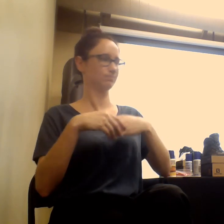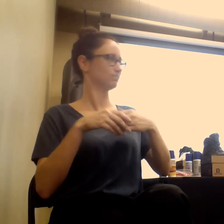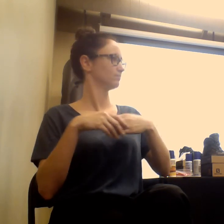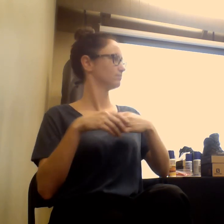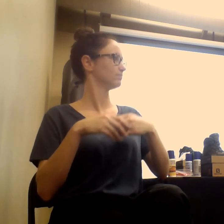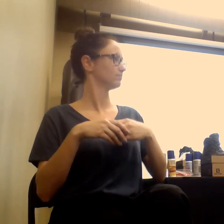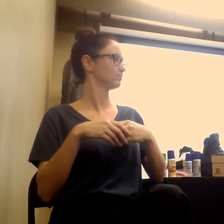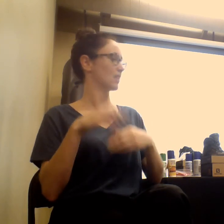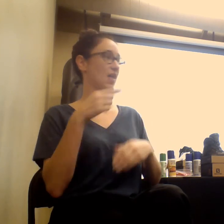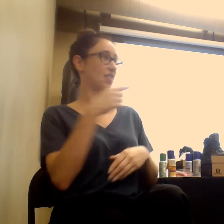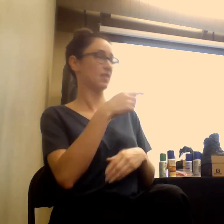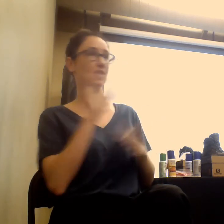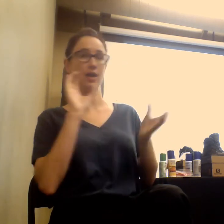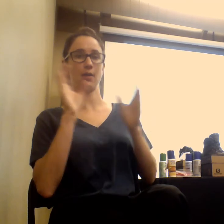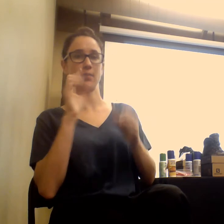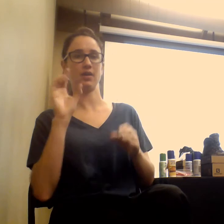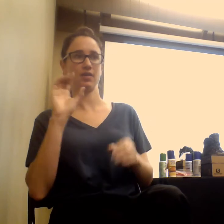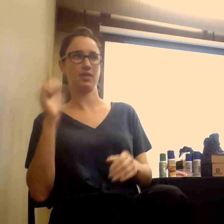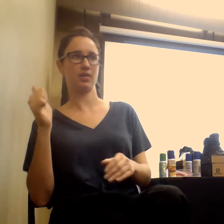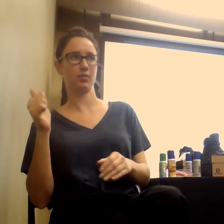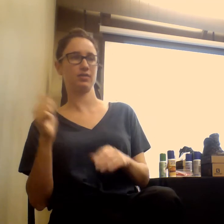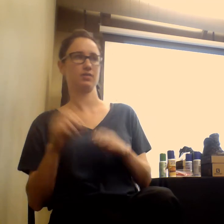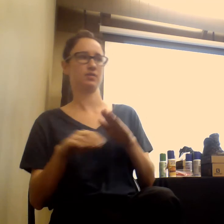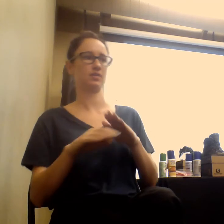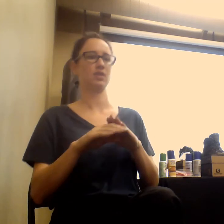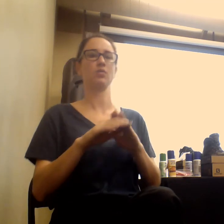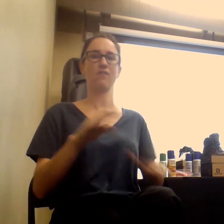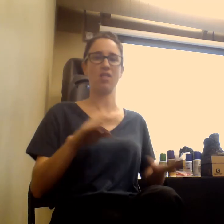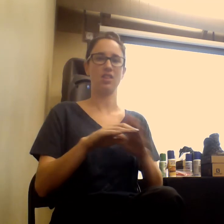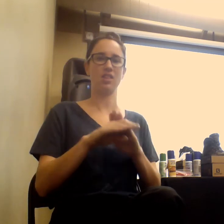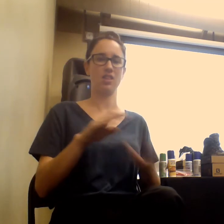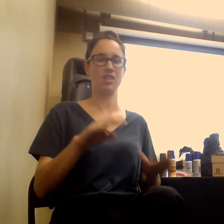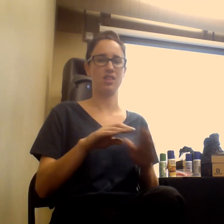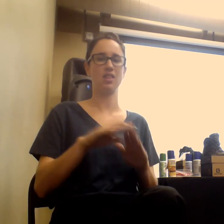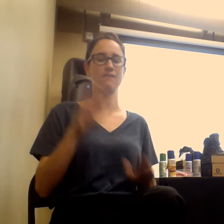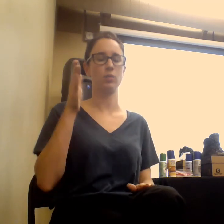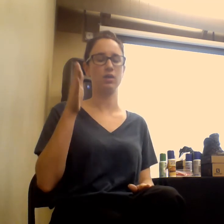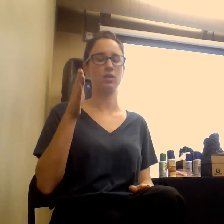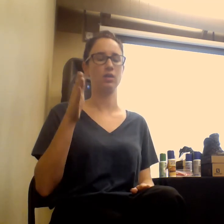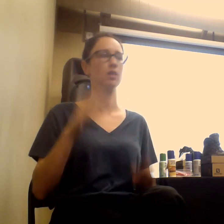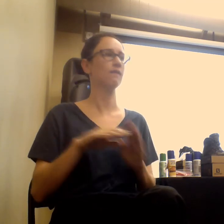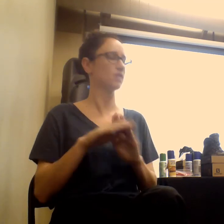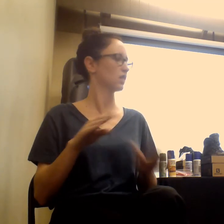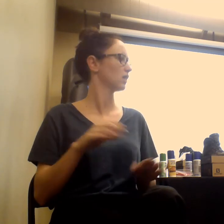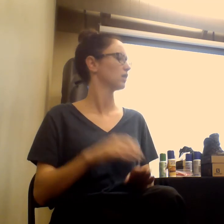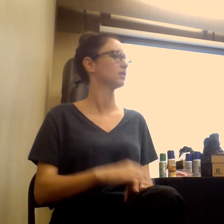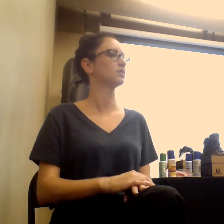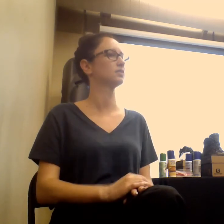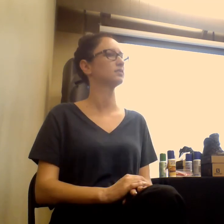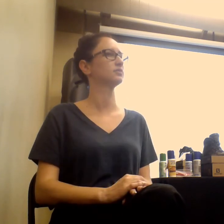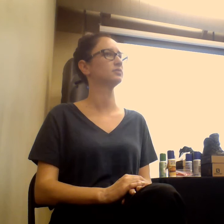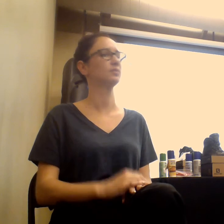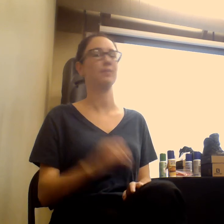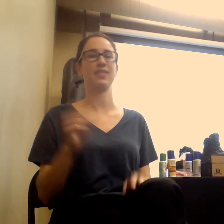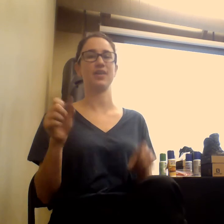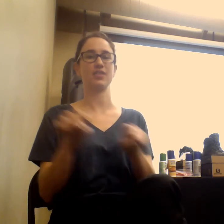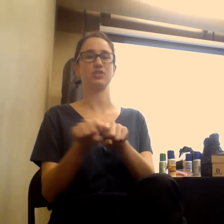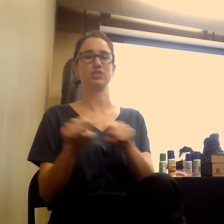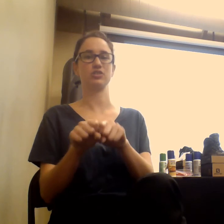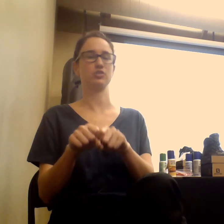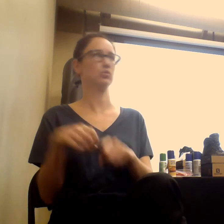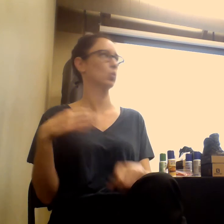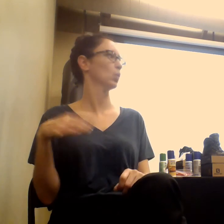myself out when I come back from a long trip wearing these, and I come running up our stairs, and I'll catch myself on just a toe, and